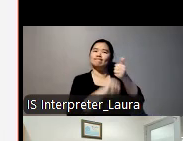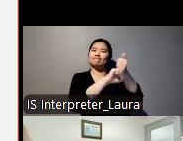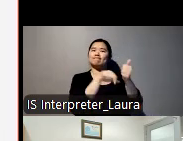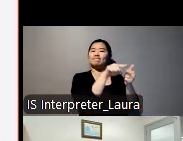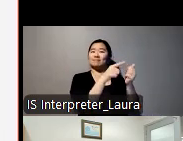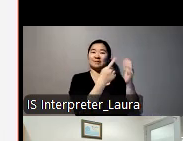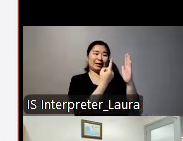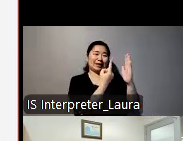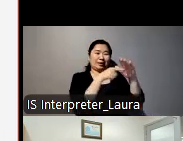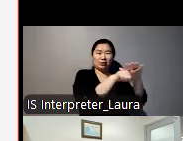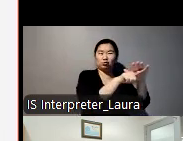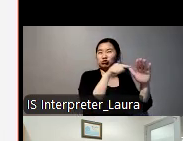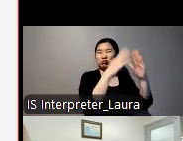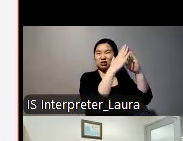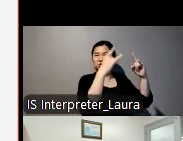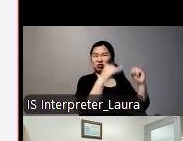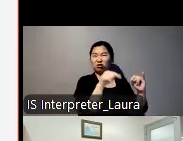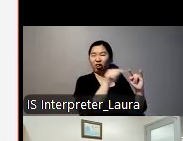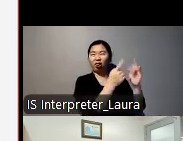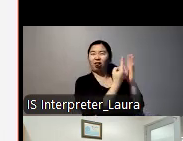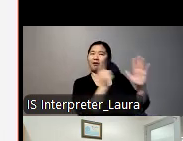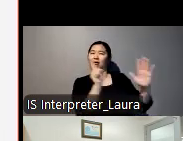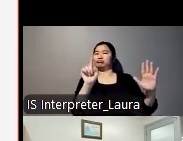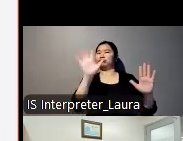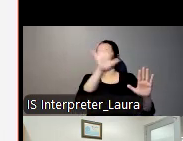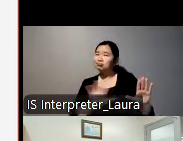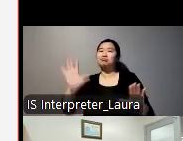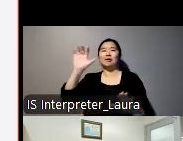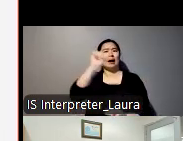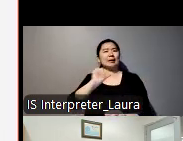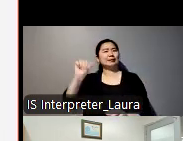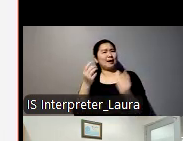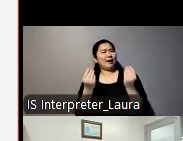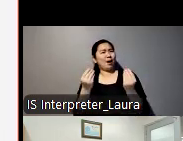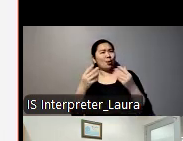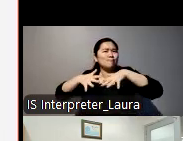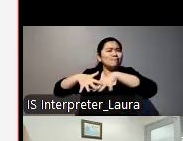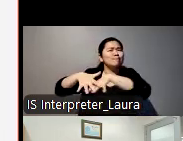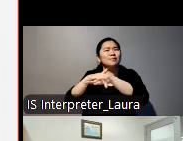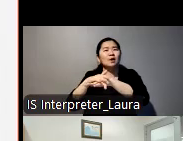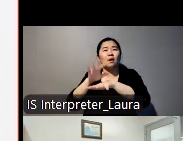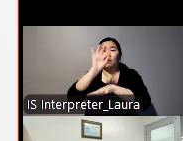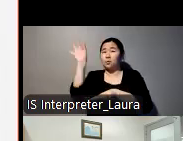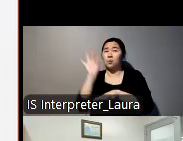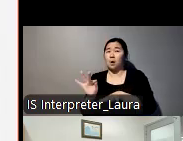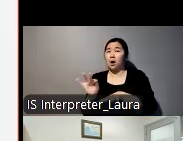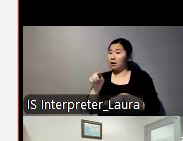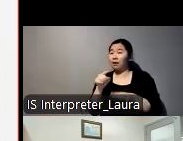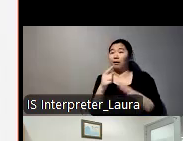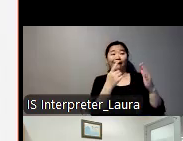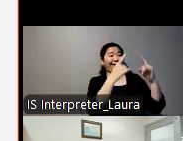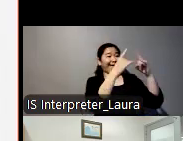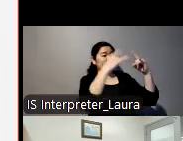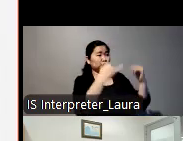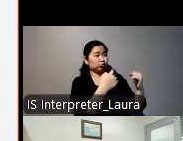development partners, donors and OPDs of the persons with psychosocial disabilities,